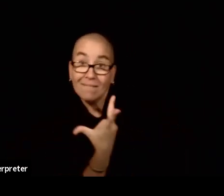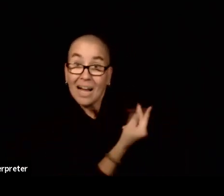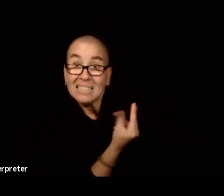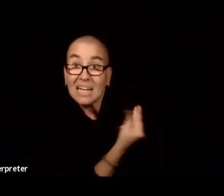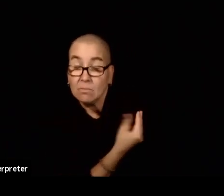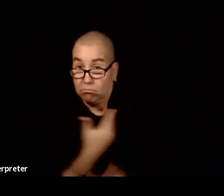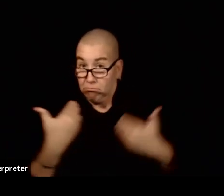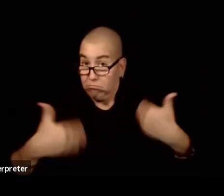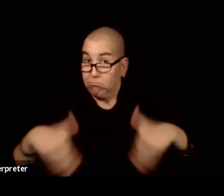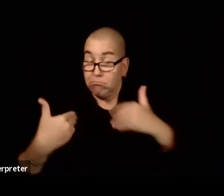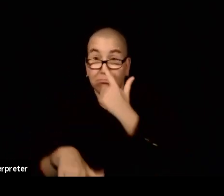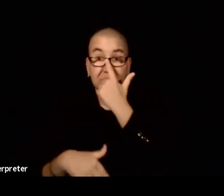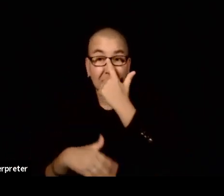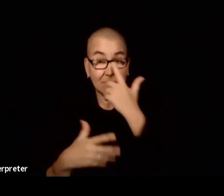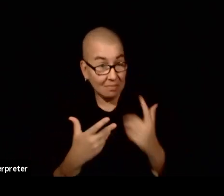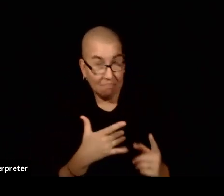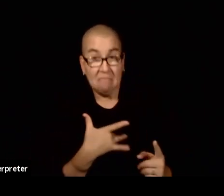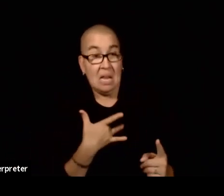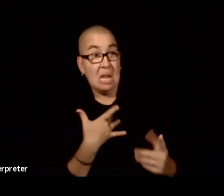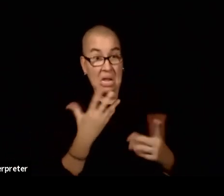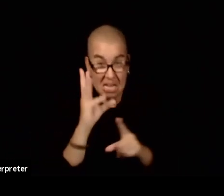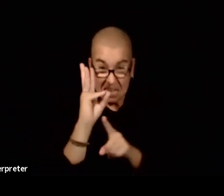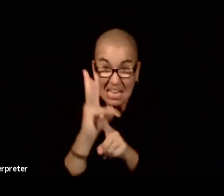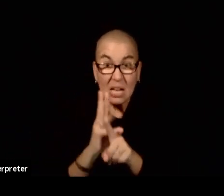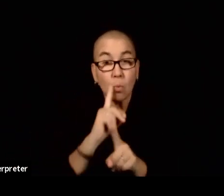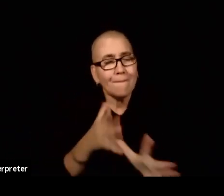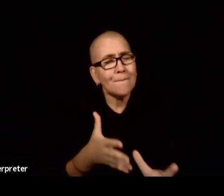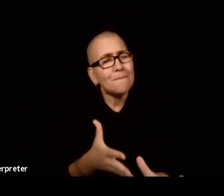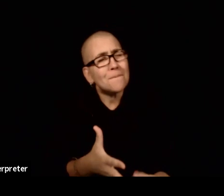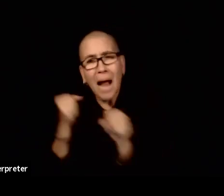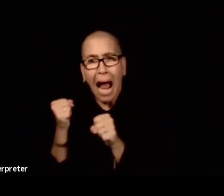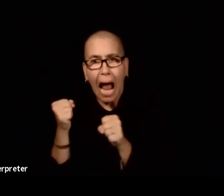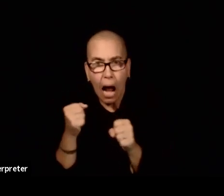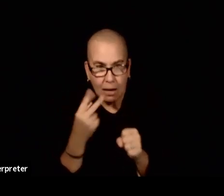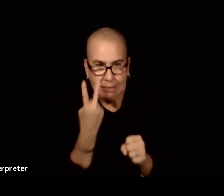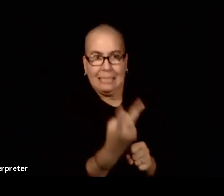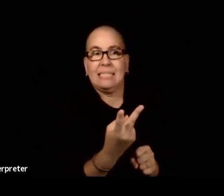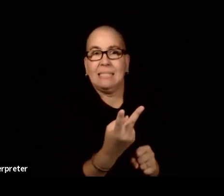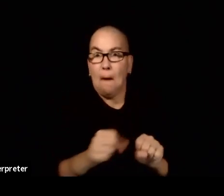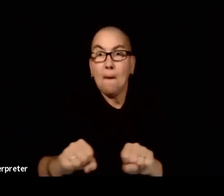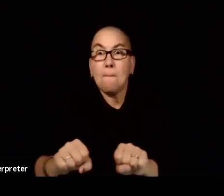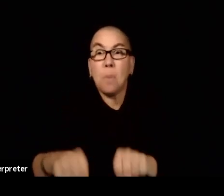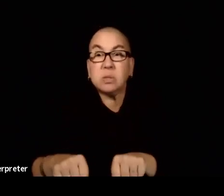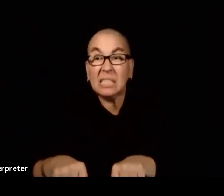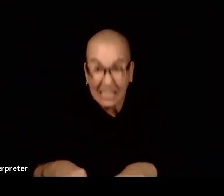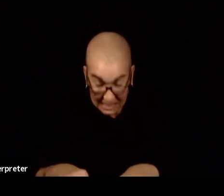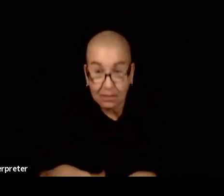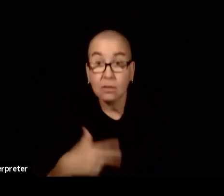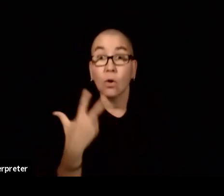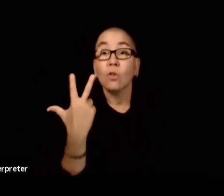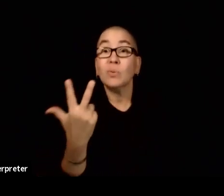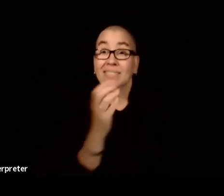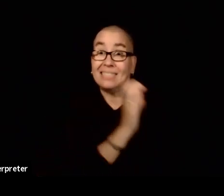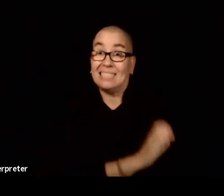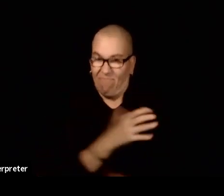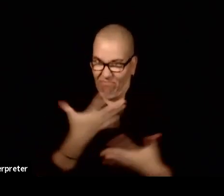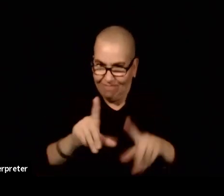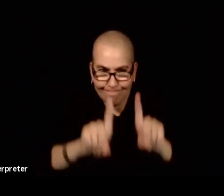months, these vaccines are already in phase 3 clinical trials. So while there's a long ways to